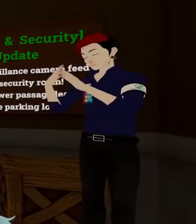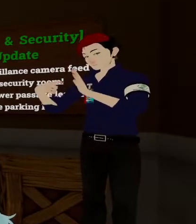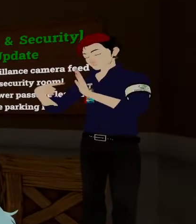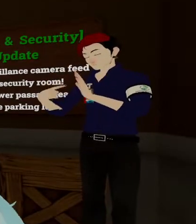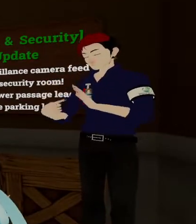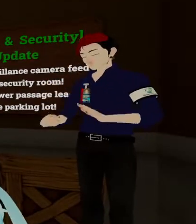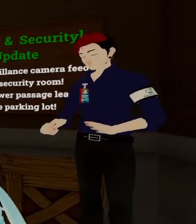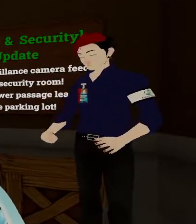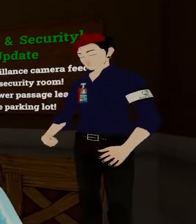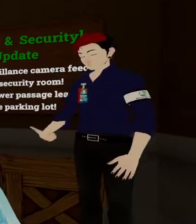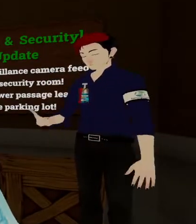bullets.